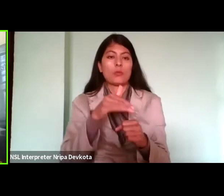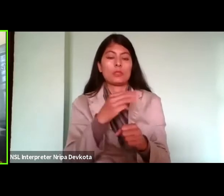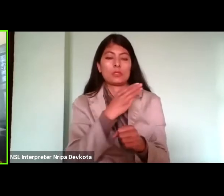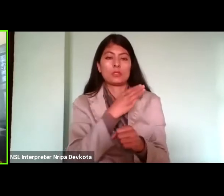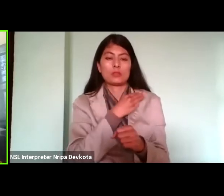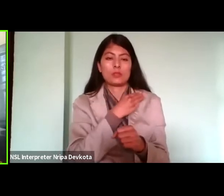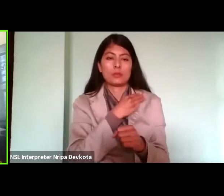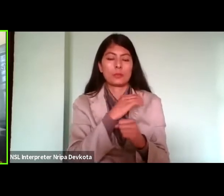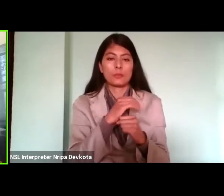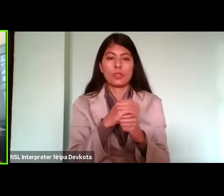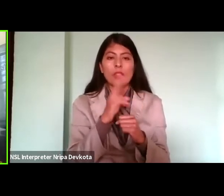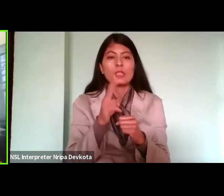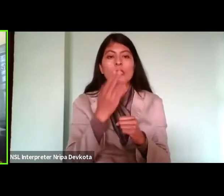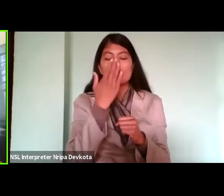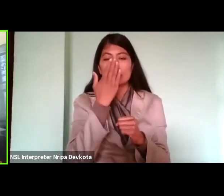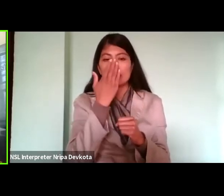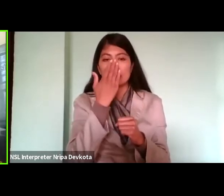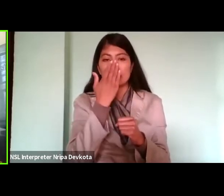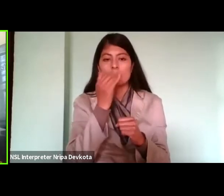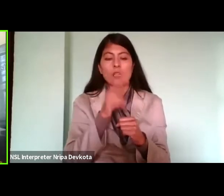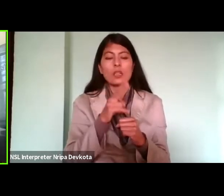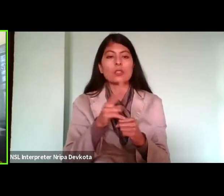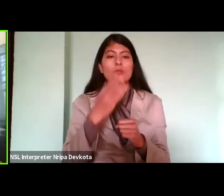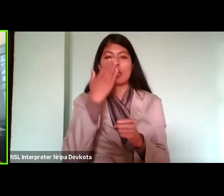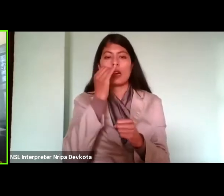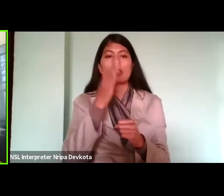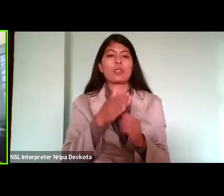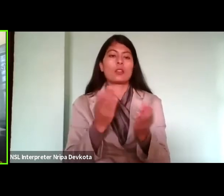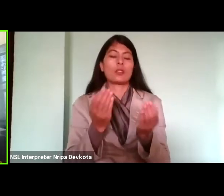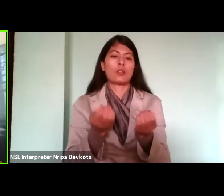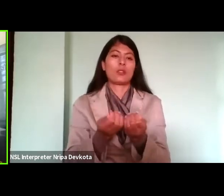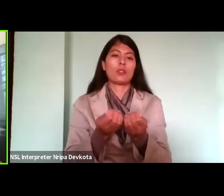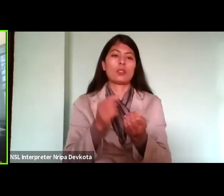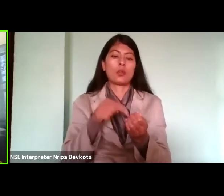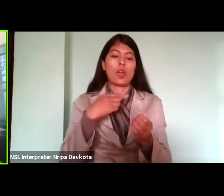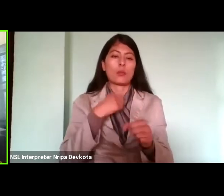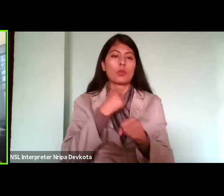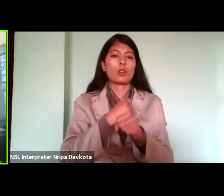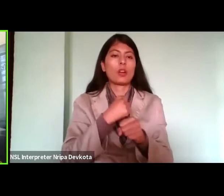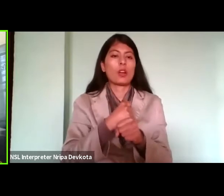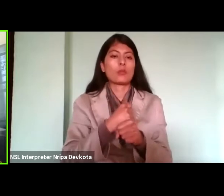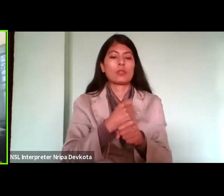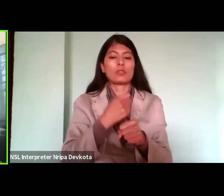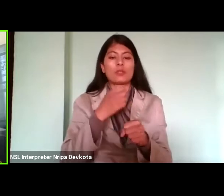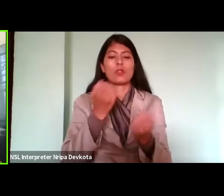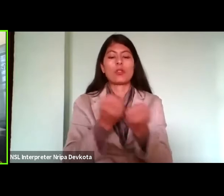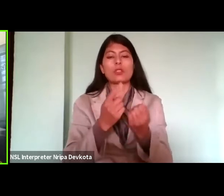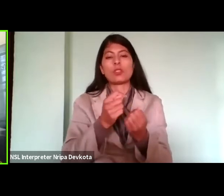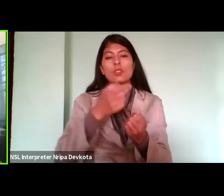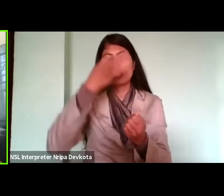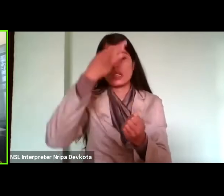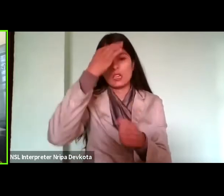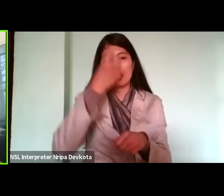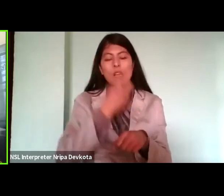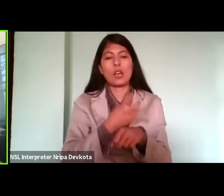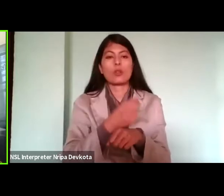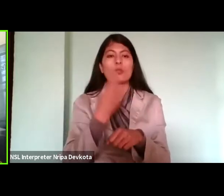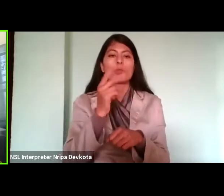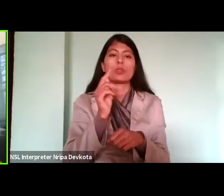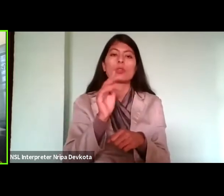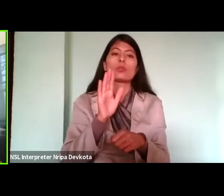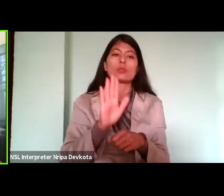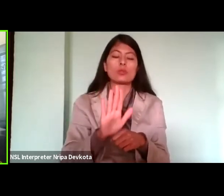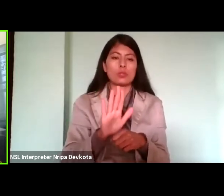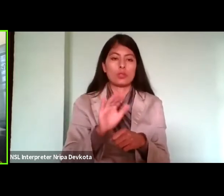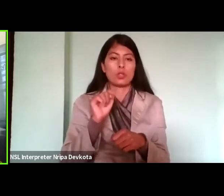sex workers. So this has really made, this will make our work to be very complicated, because I'm sure this is one of the